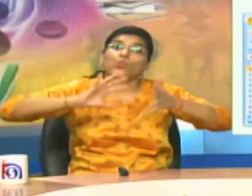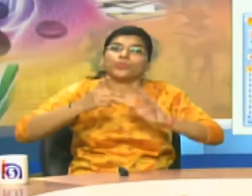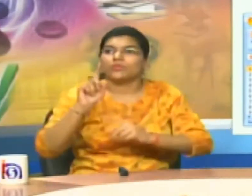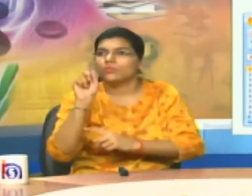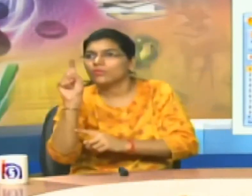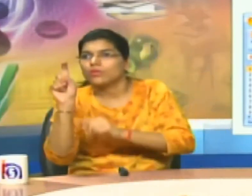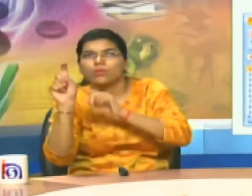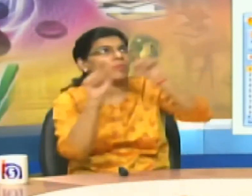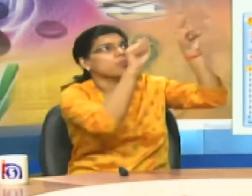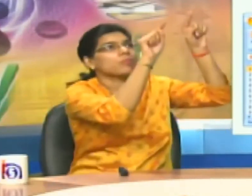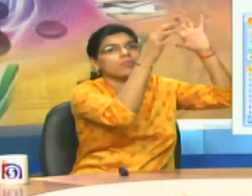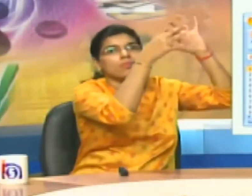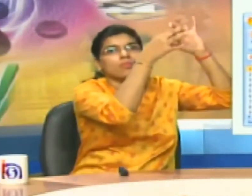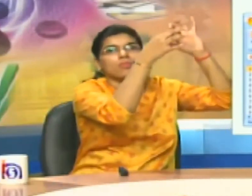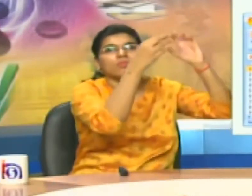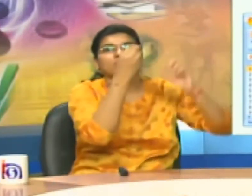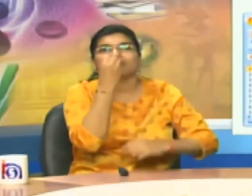The number 2 is a formula bar